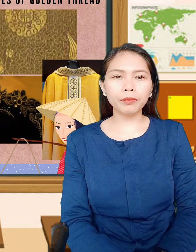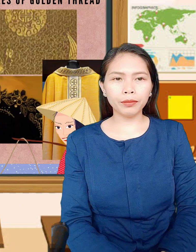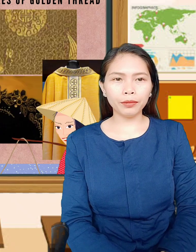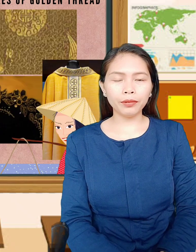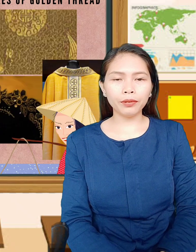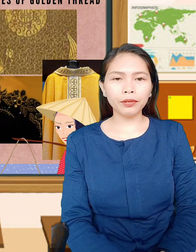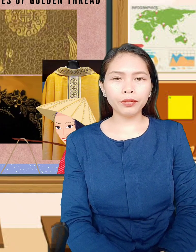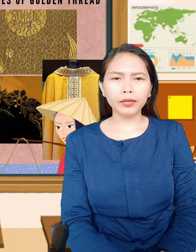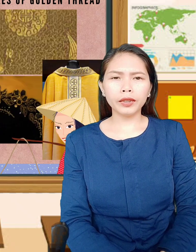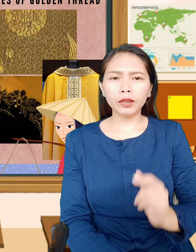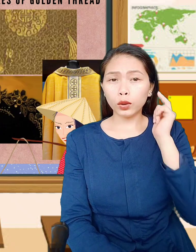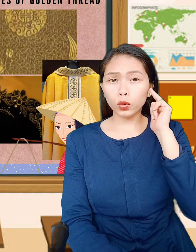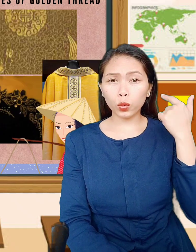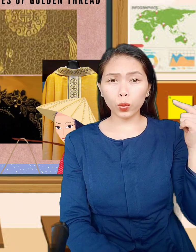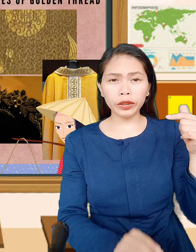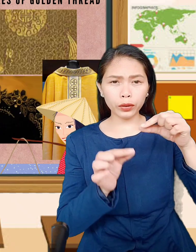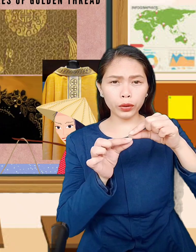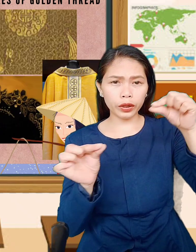Vietnam.